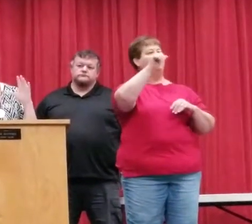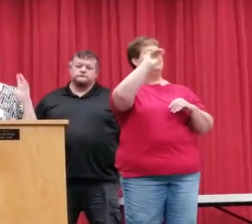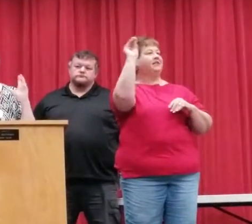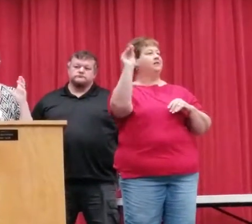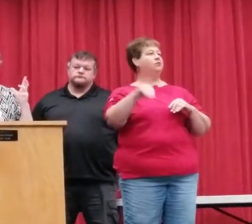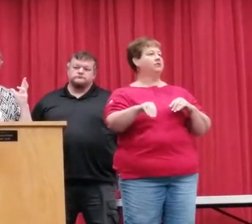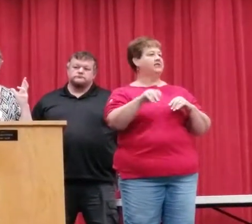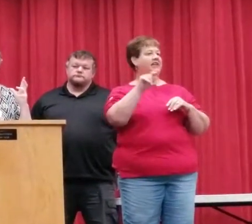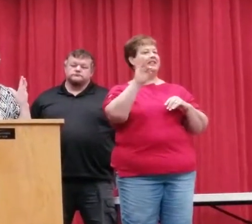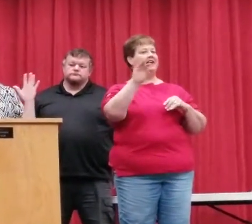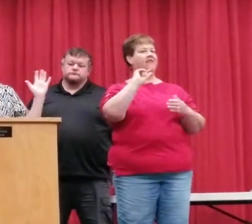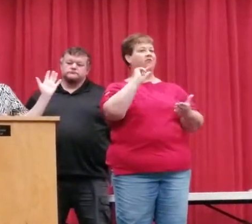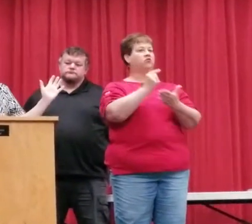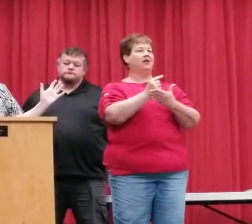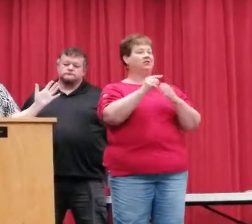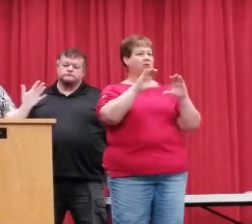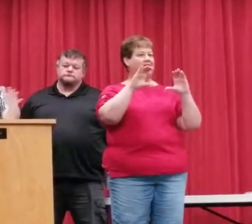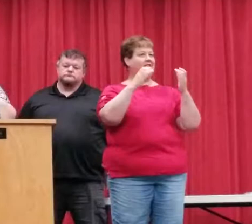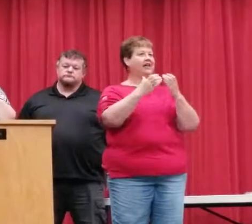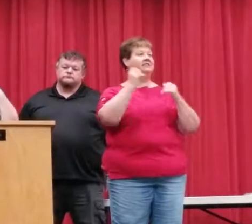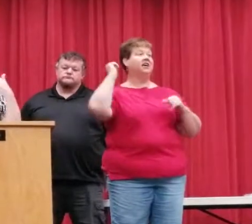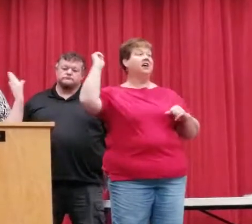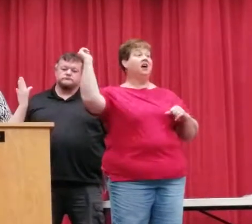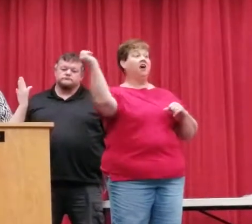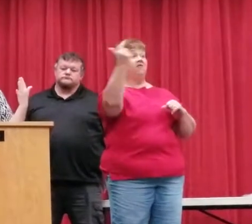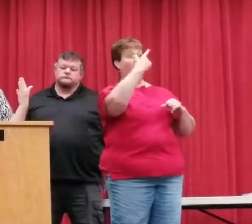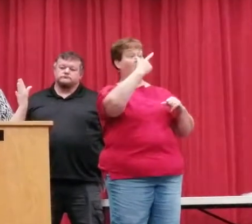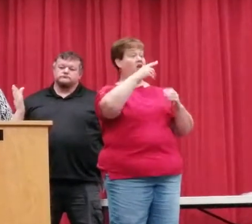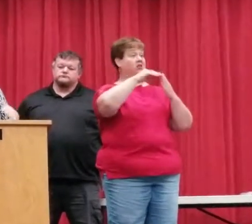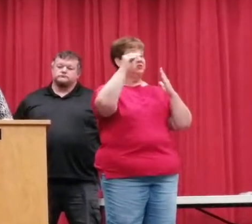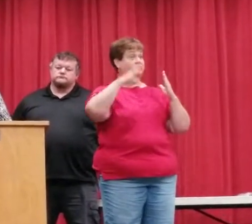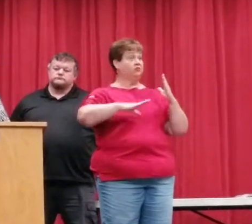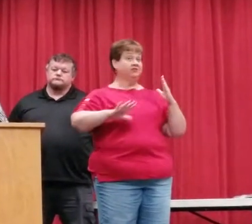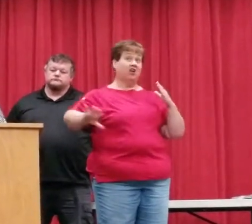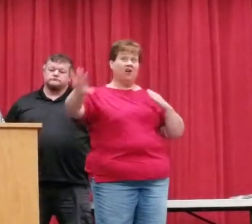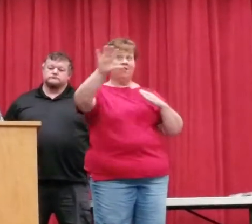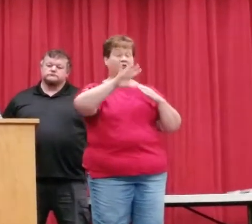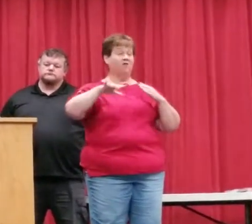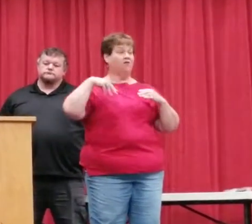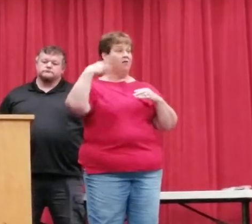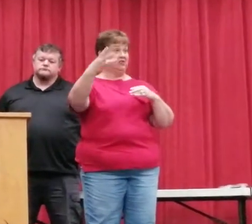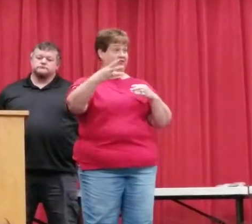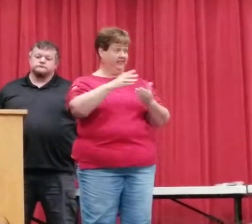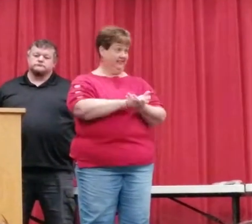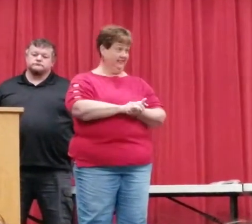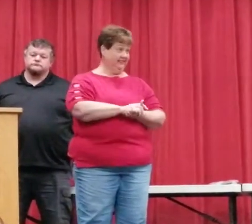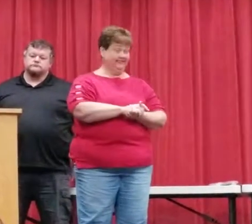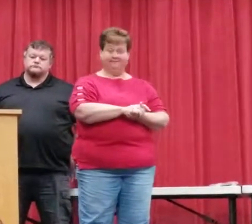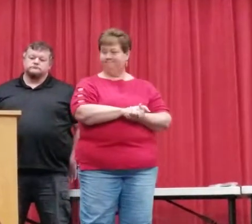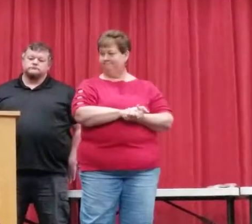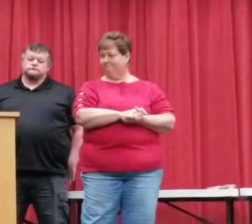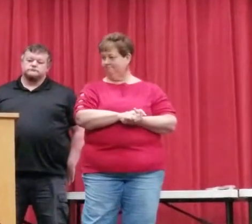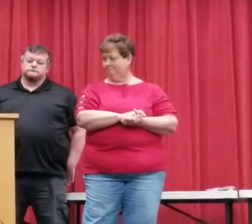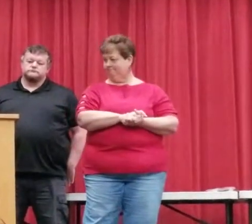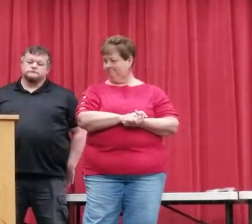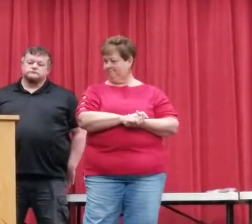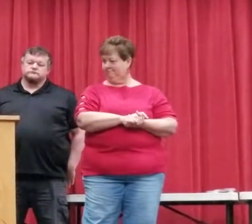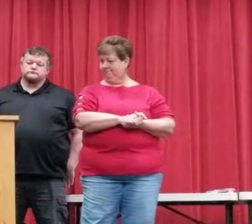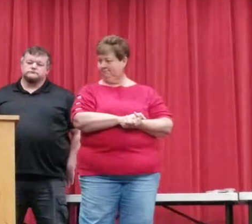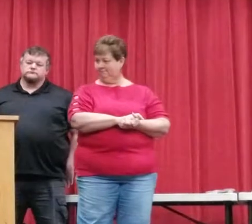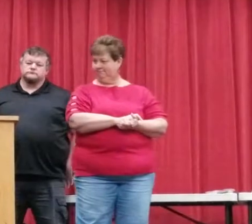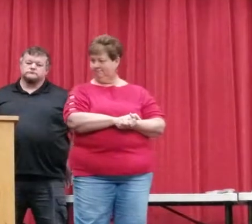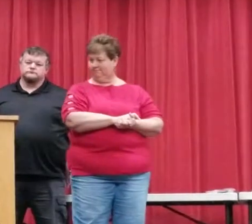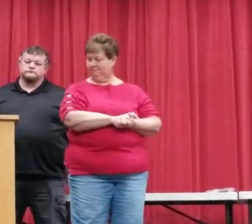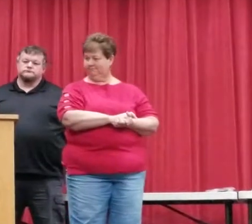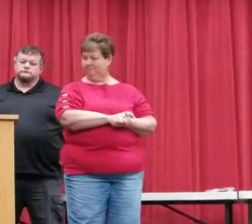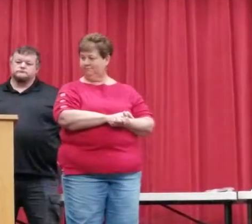10% of the graduating class of all students throughout the state in the class of 2019. So, as I